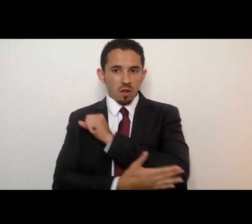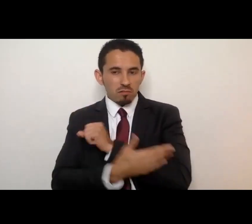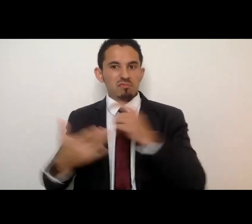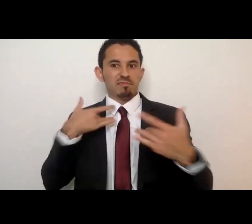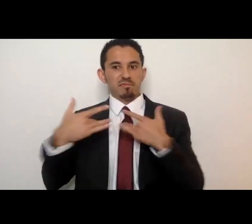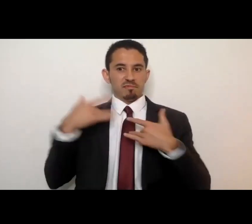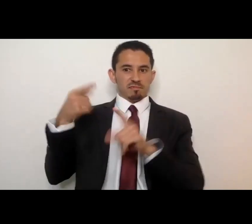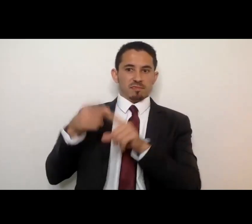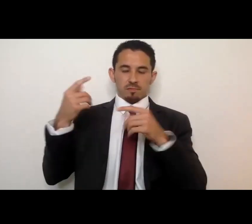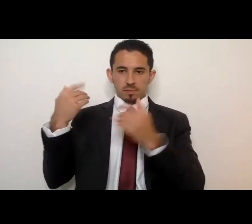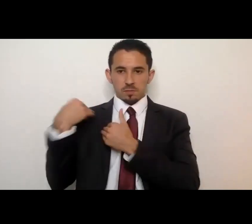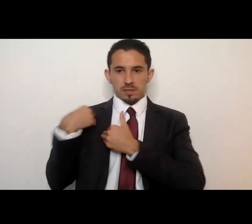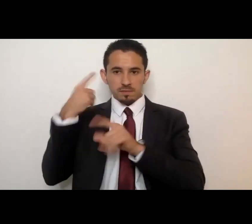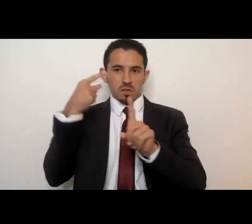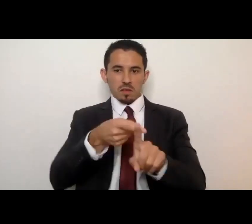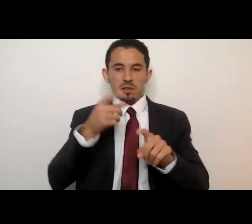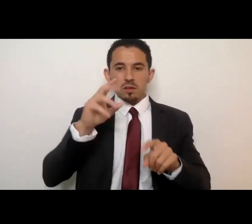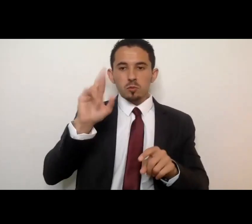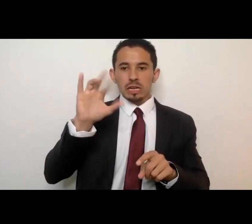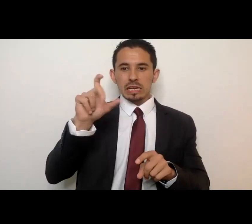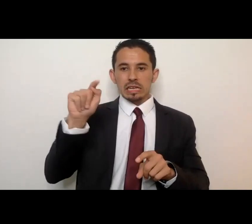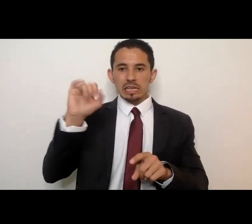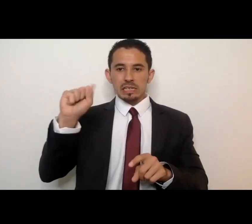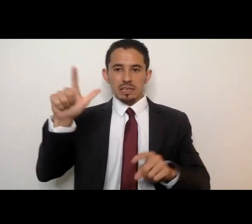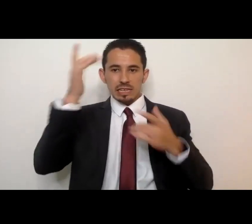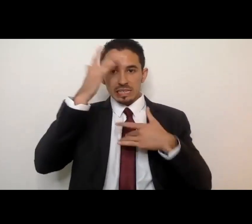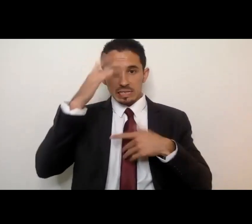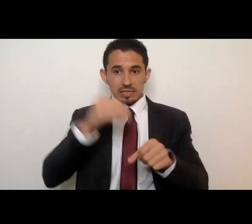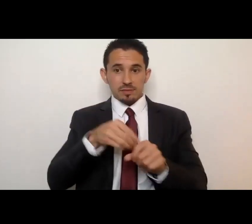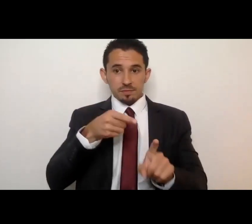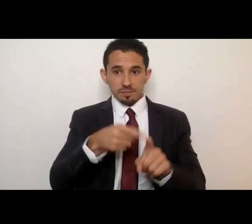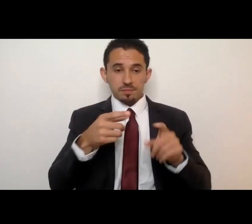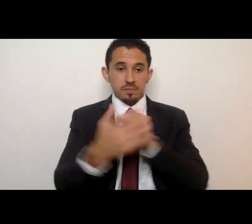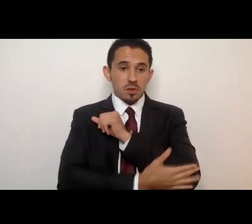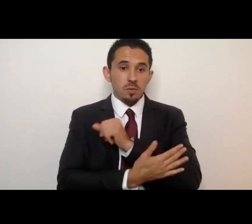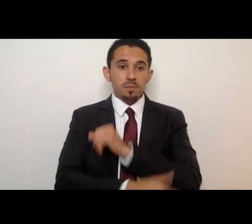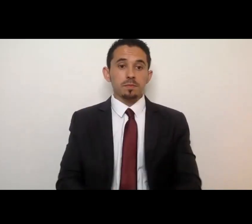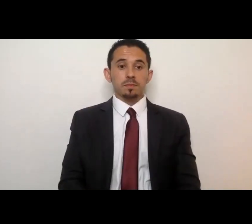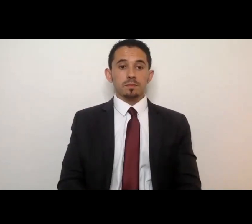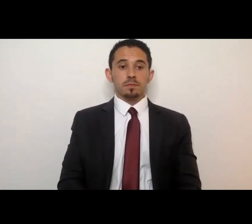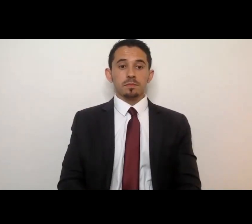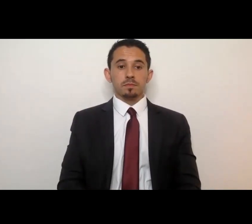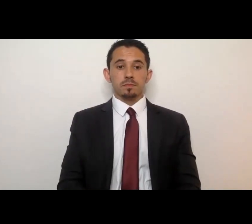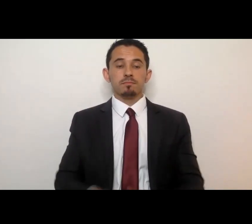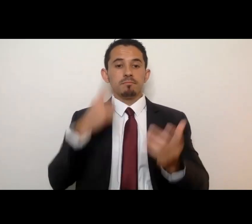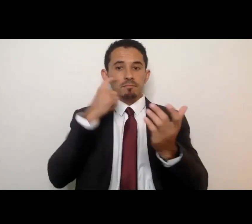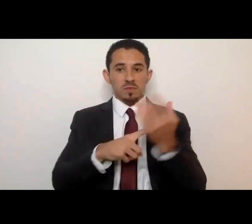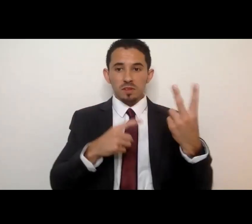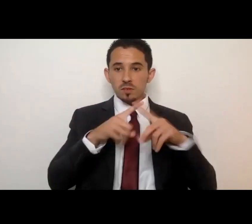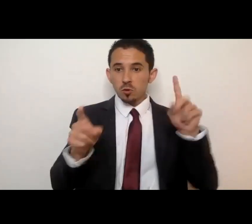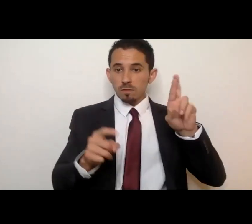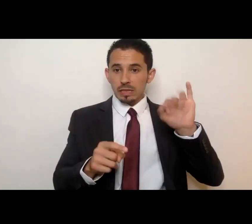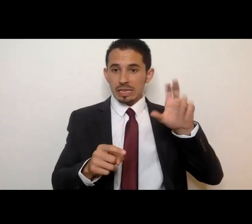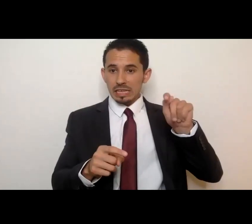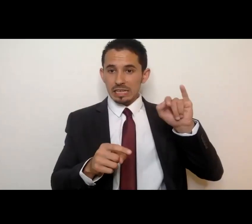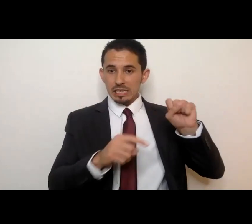Rickettsia parkeri in Ecuador, in a country that is responsible for those diseases in their country that had